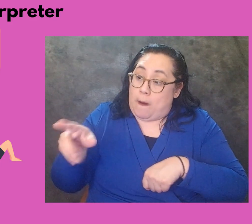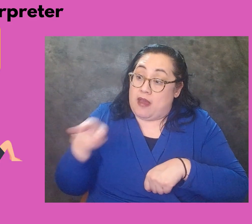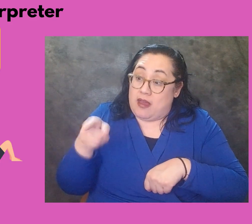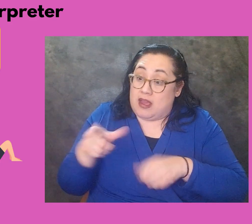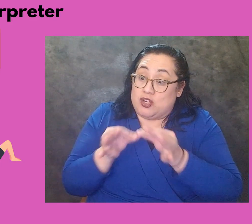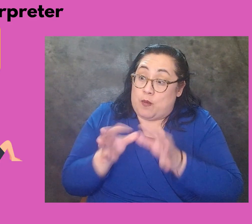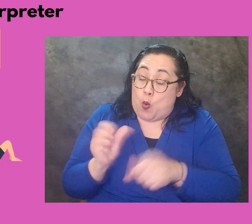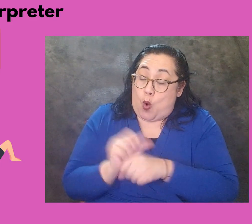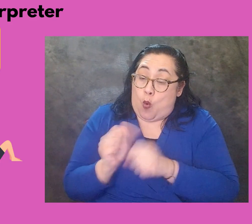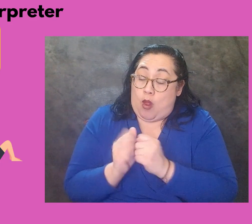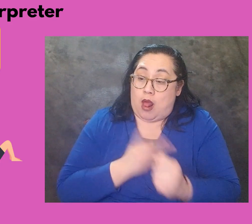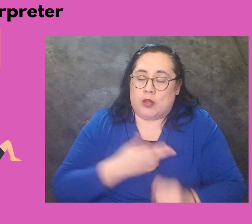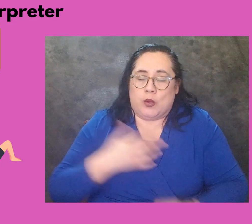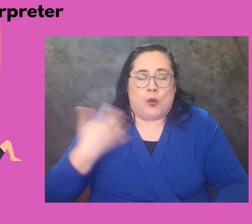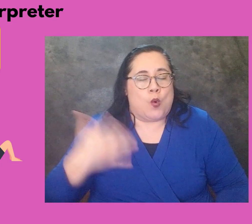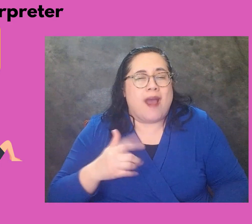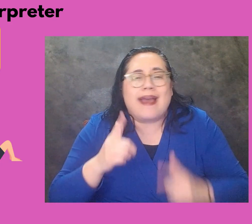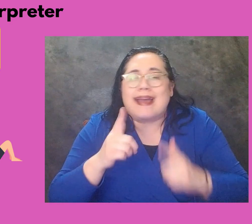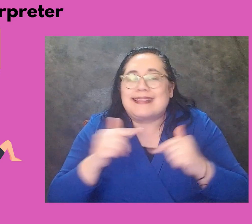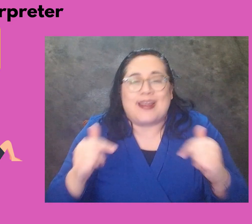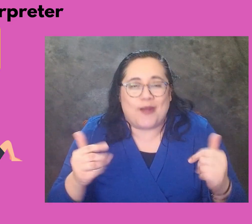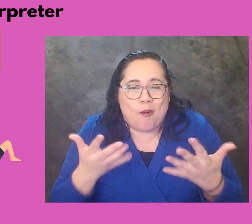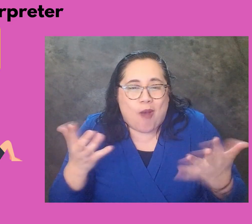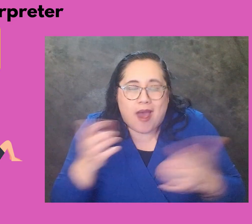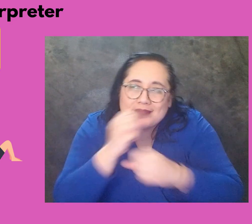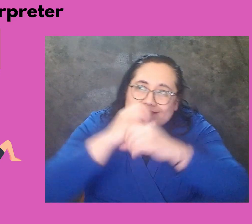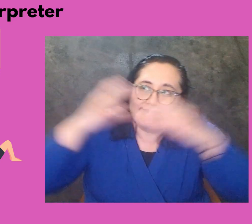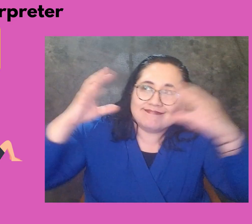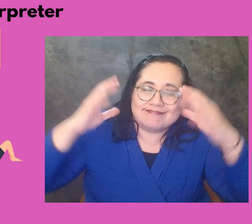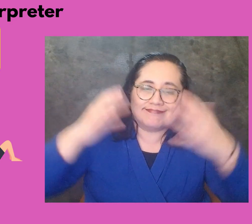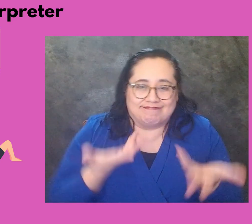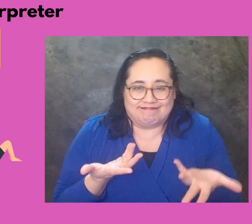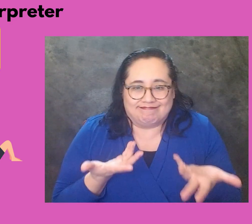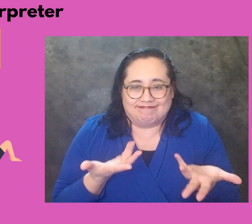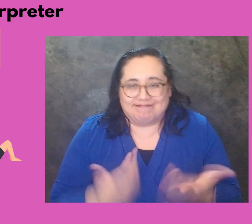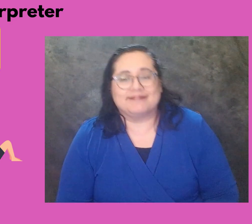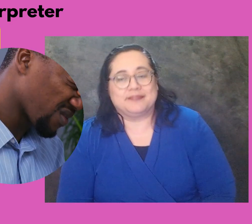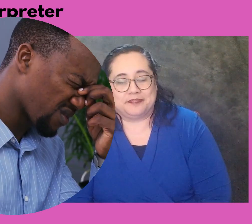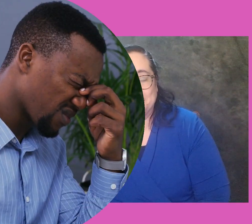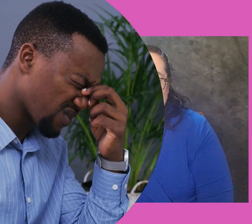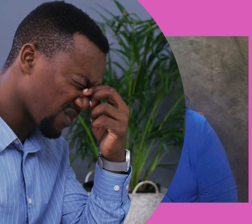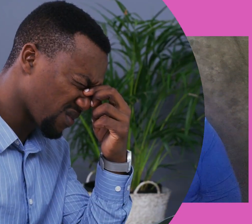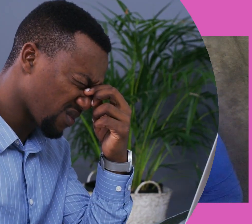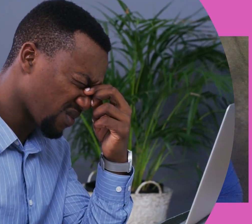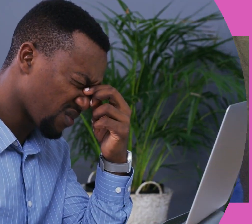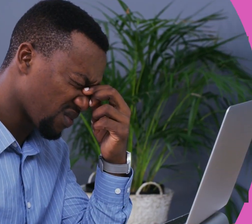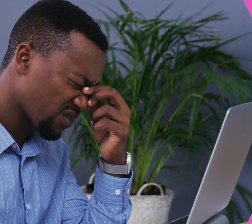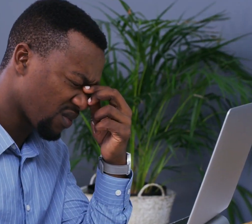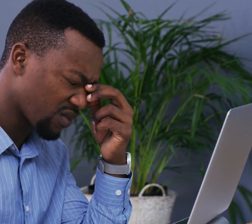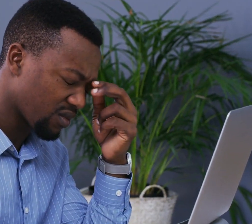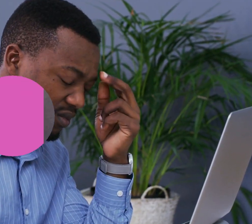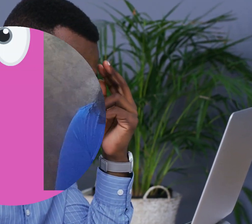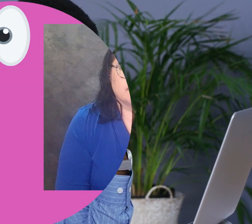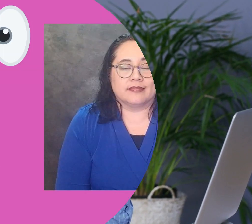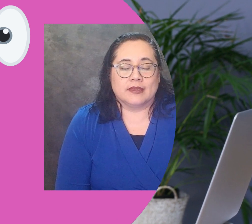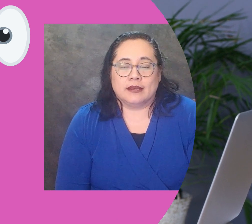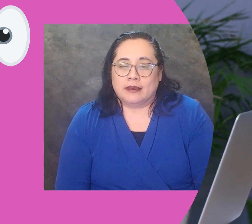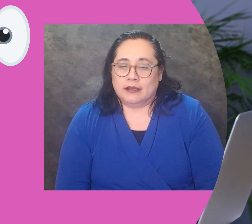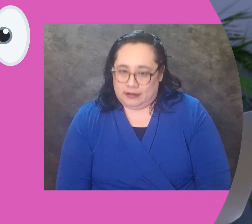always great on time. It doesn't matter what will come up when your name comes up.